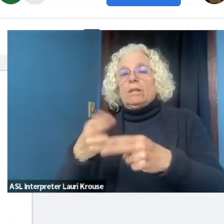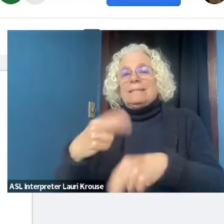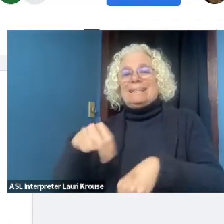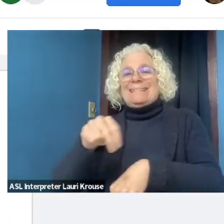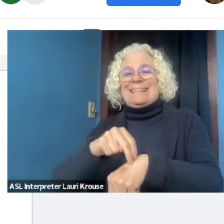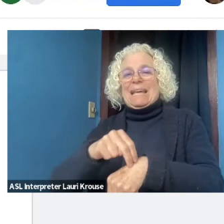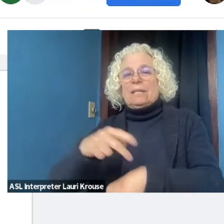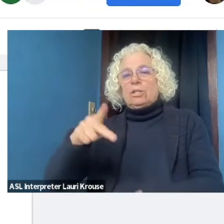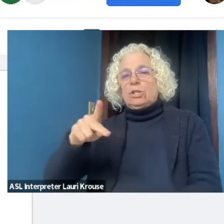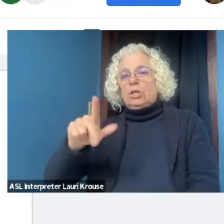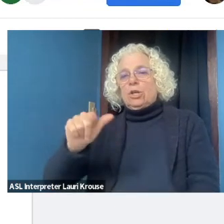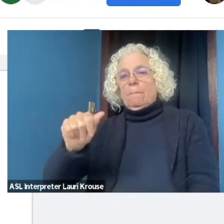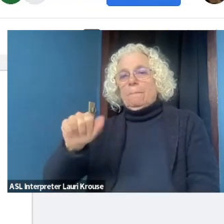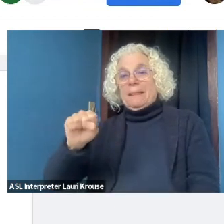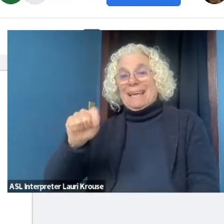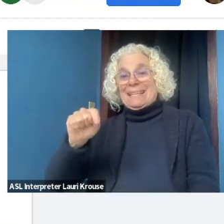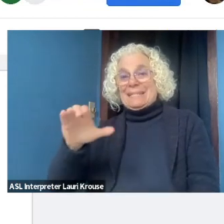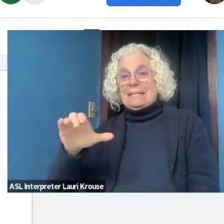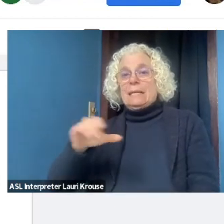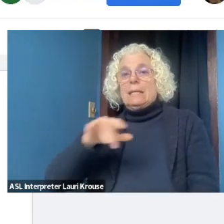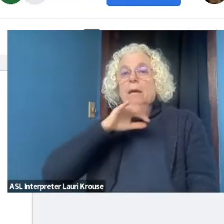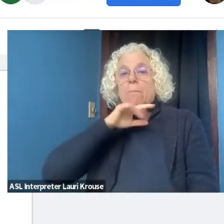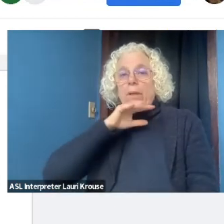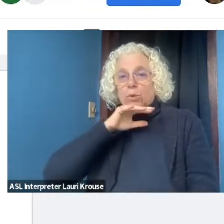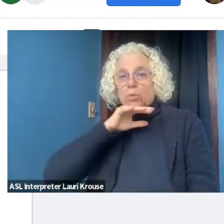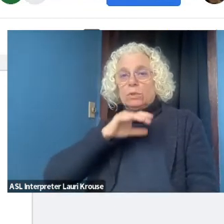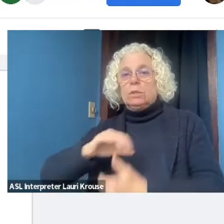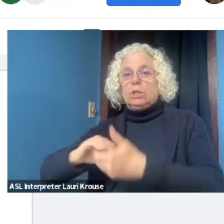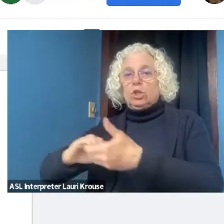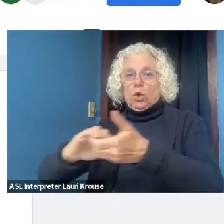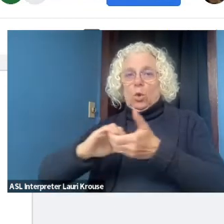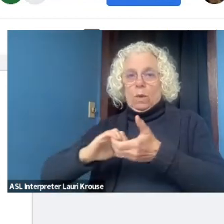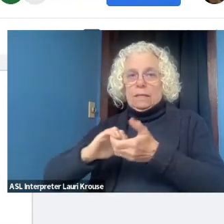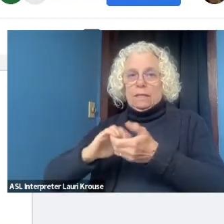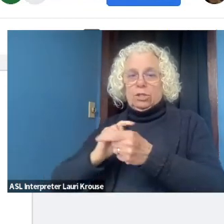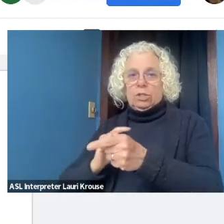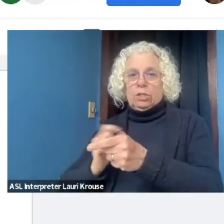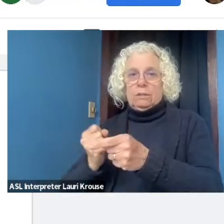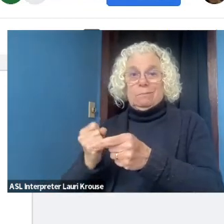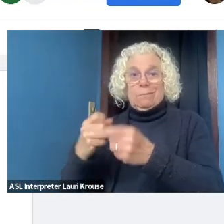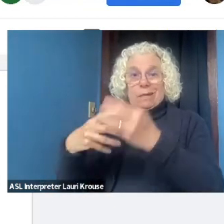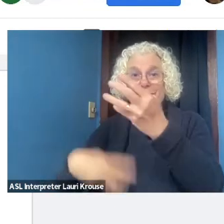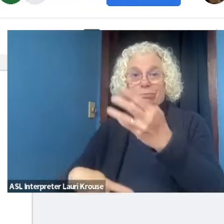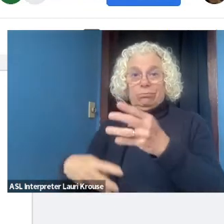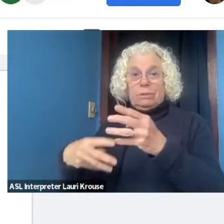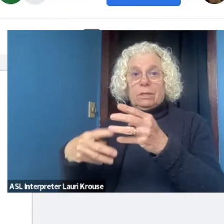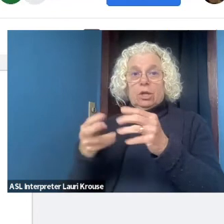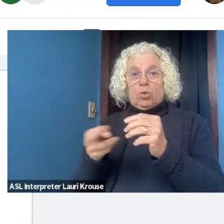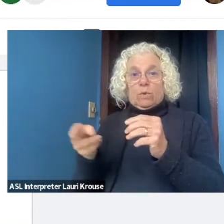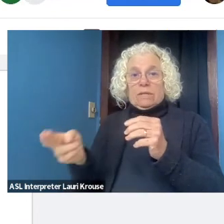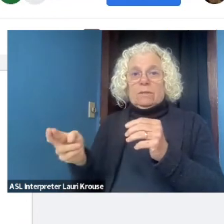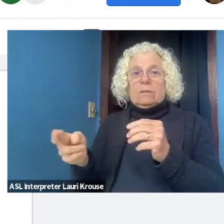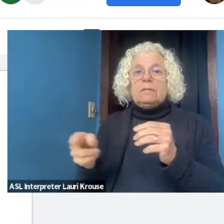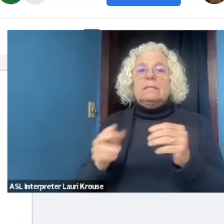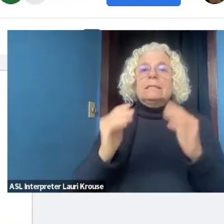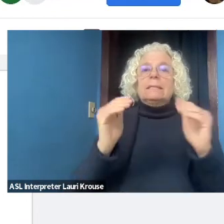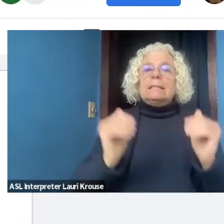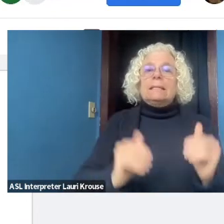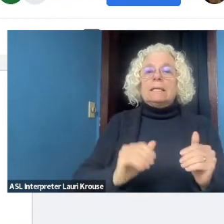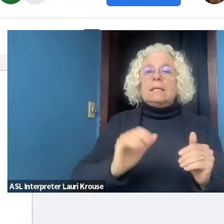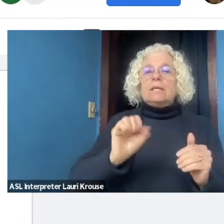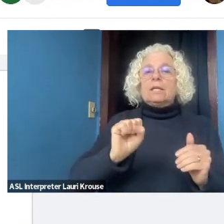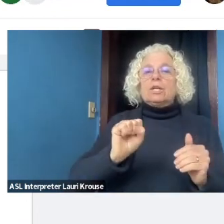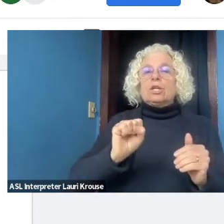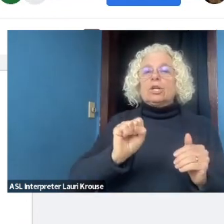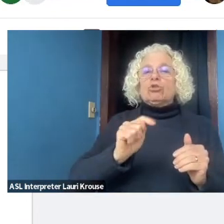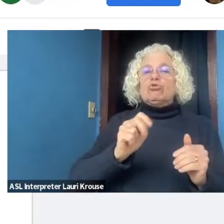found very responsive, and they have a lot of resources. Story of Stuff also has a big plastics kind